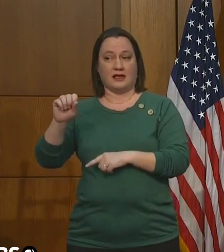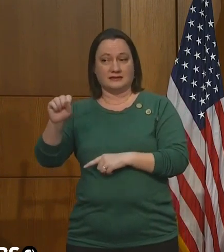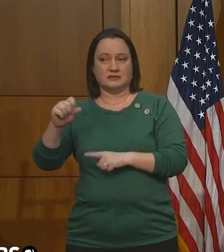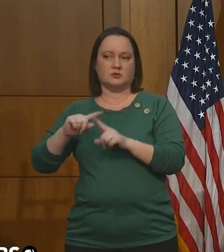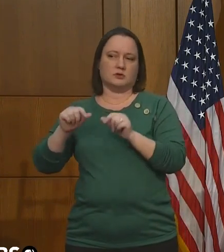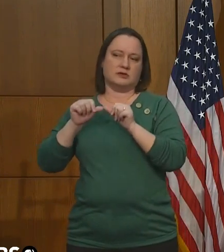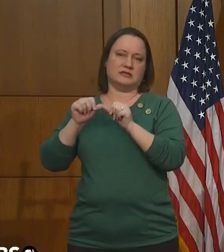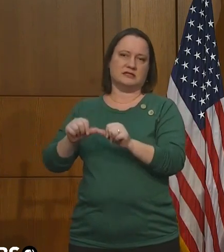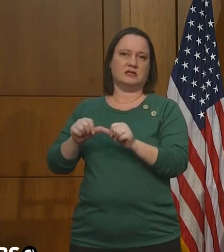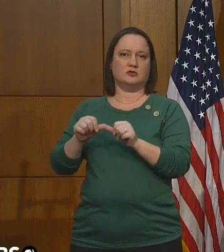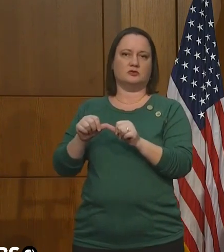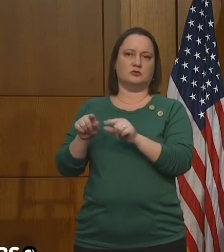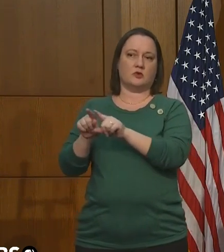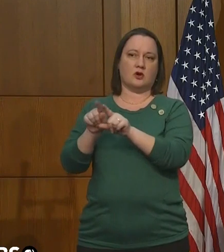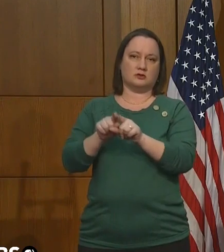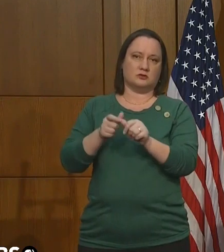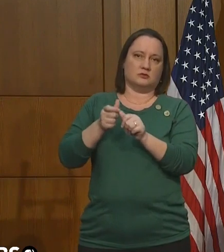percent positivity.